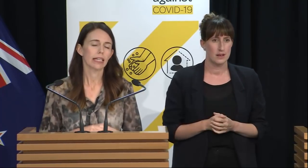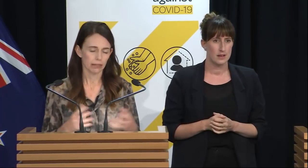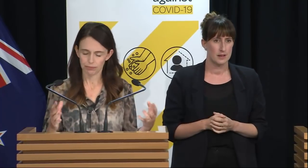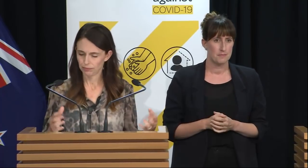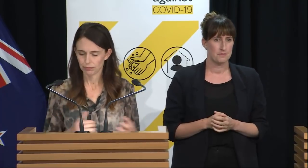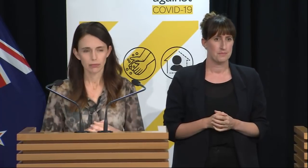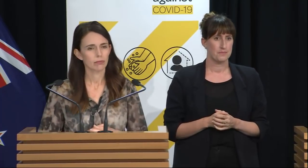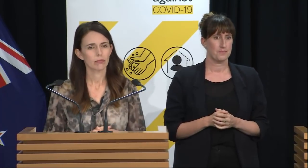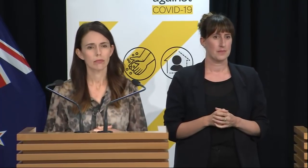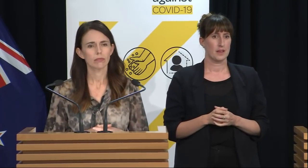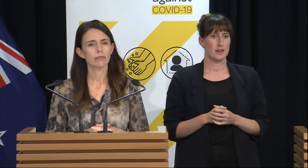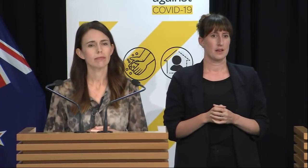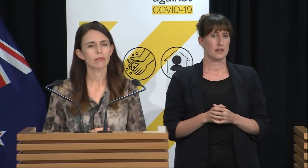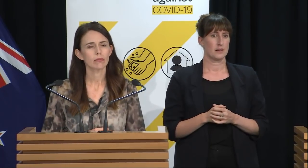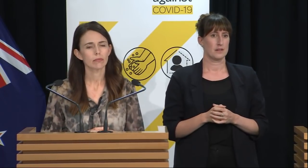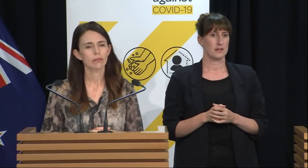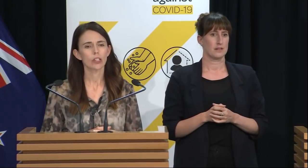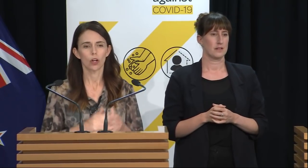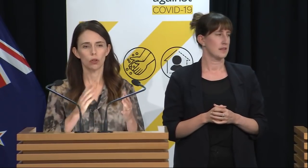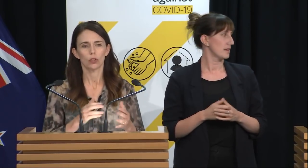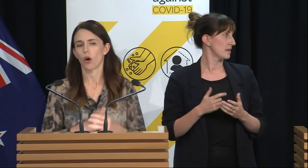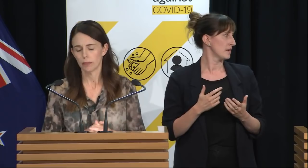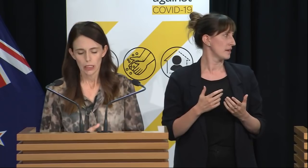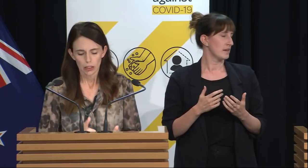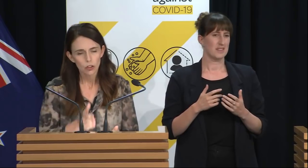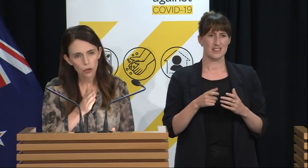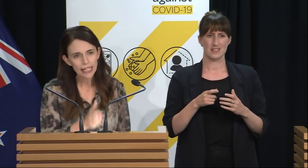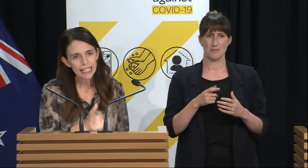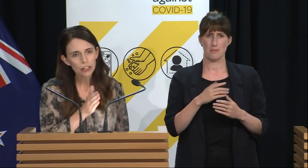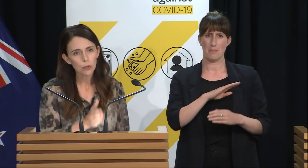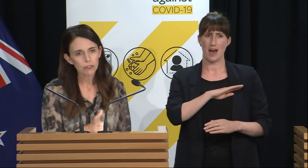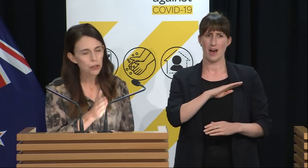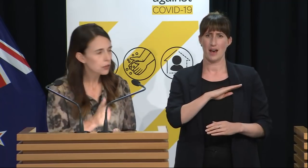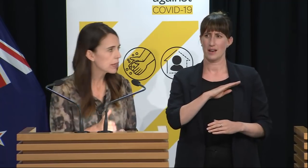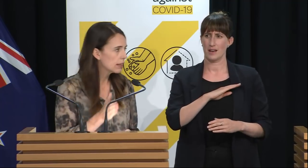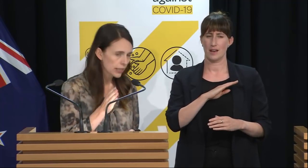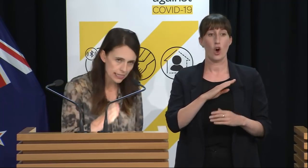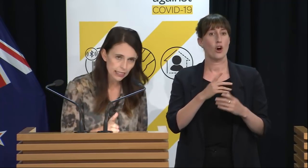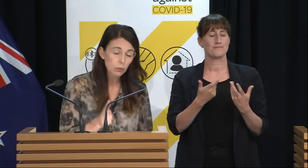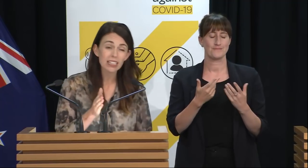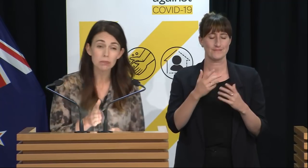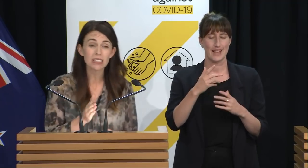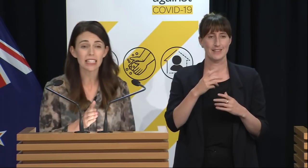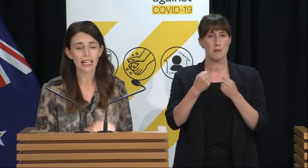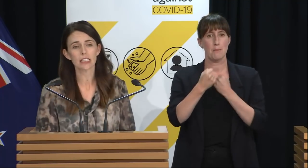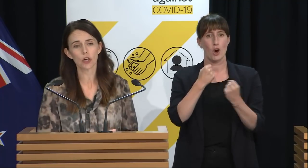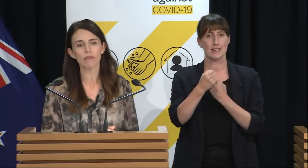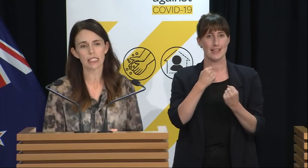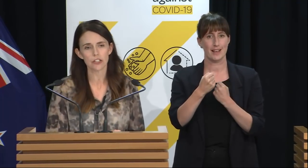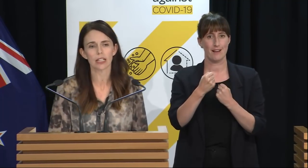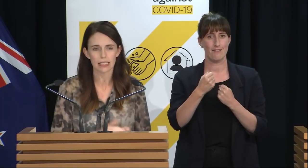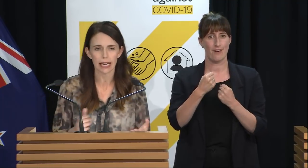now, thousands of people. Are you going to call that off? Because doesn't that pose a Look, risk? you will have heard we said, and we explicitly had